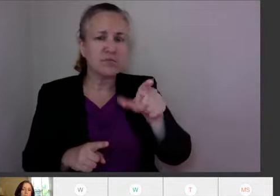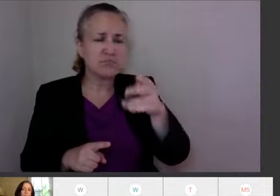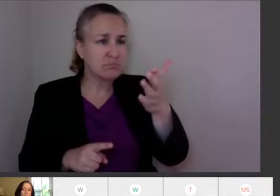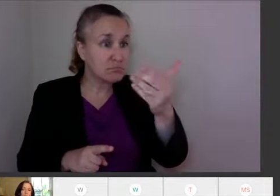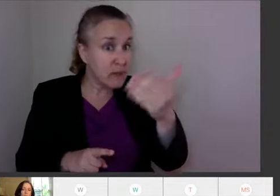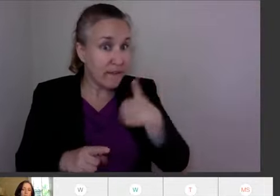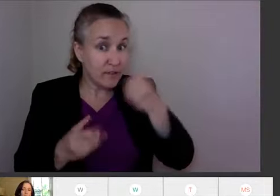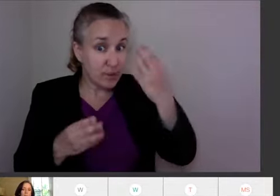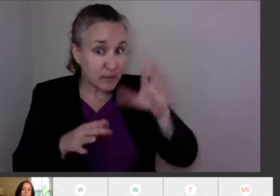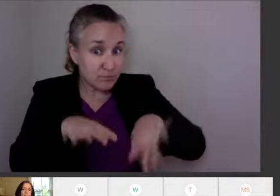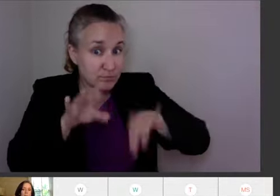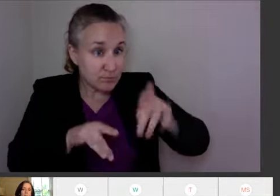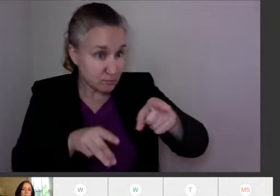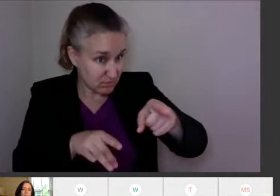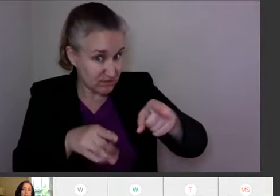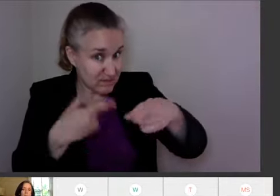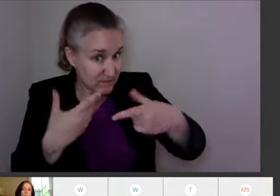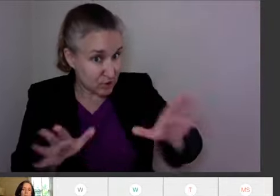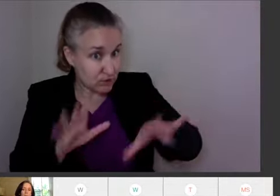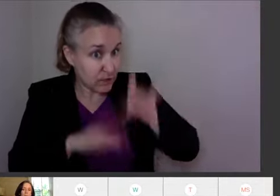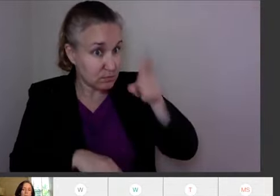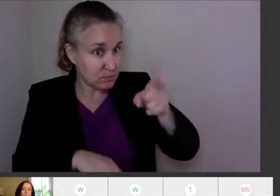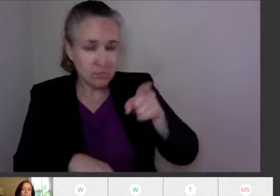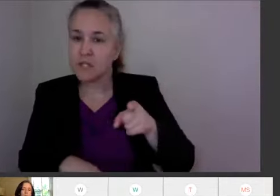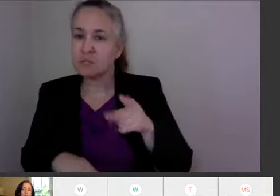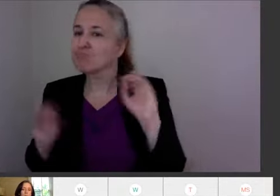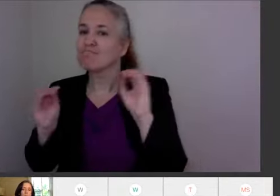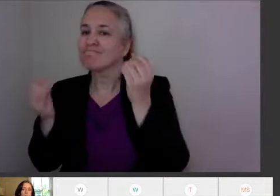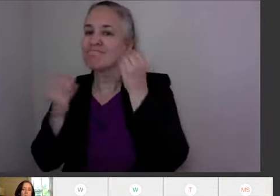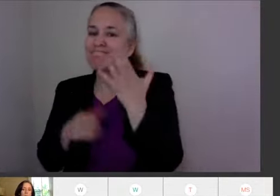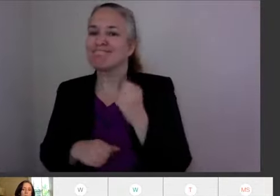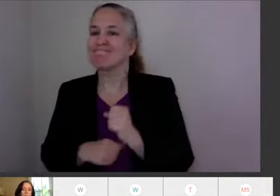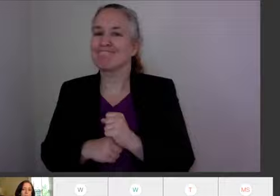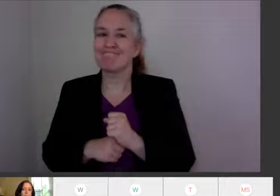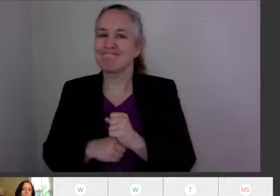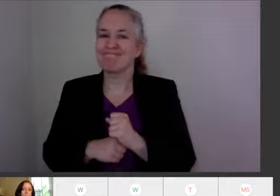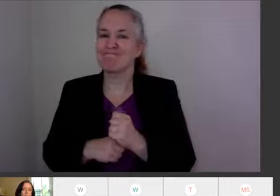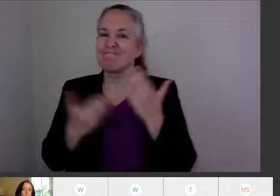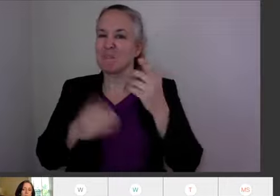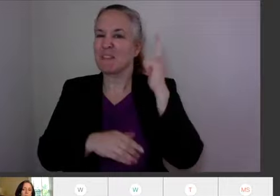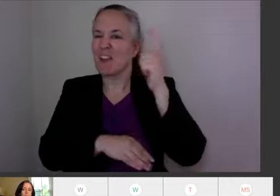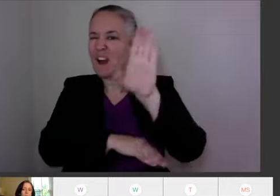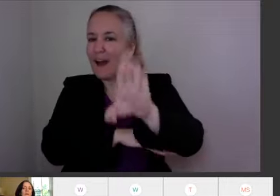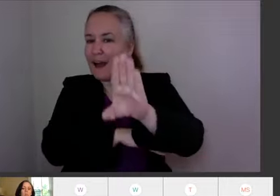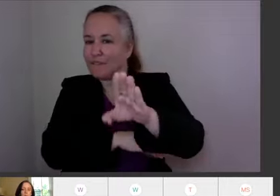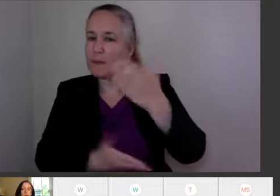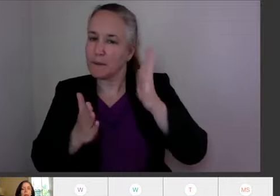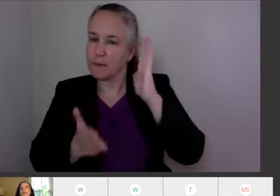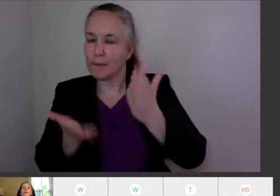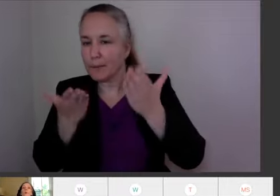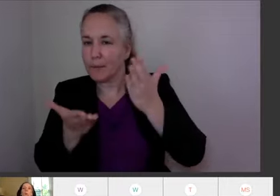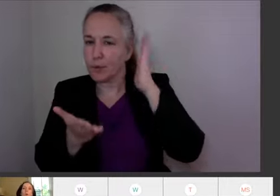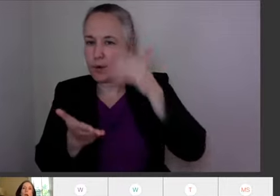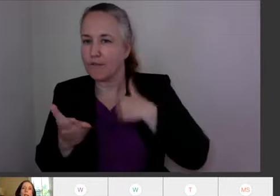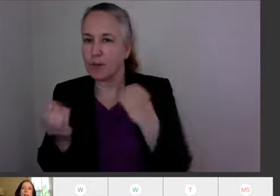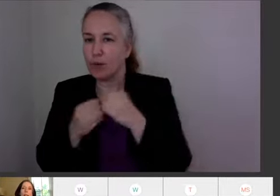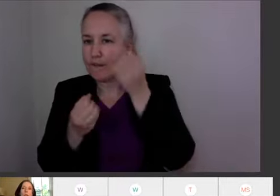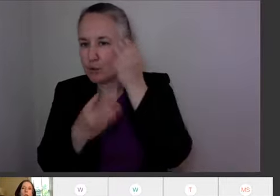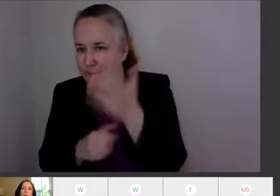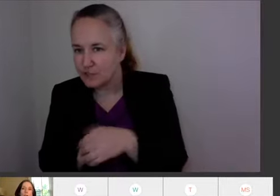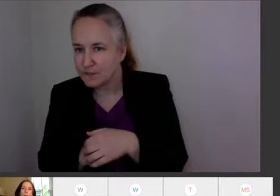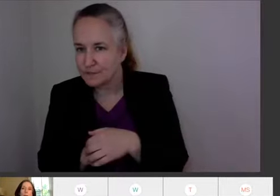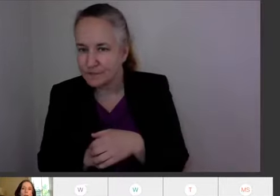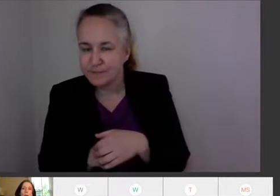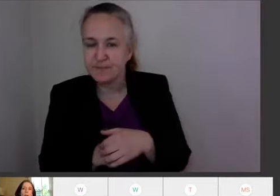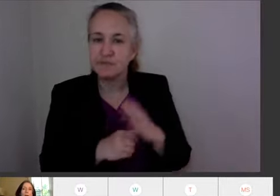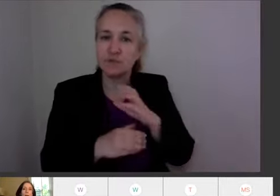on that? We don't. They probably won't have anything until later this afternoon. Okay. Yeah, we are trying to take a